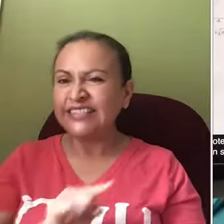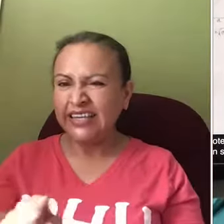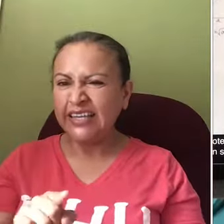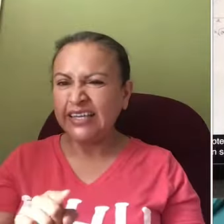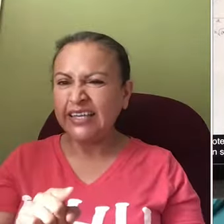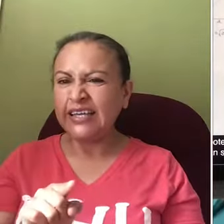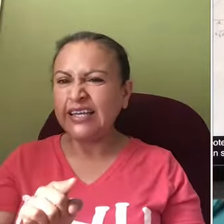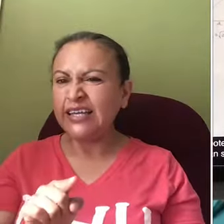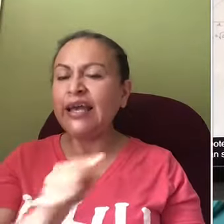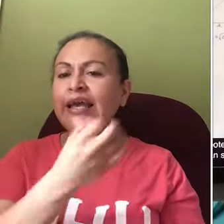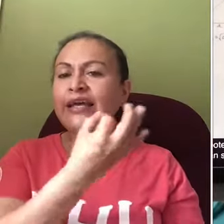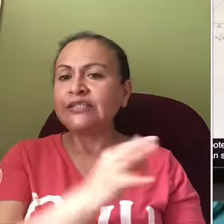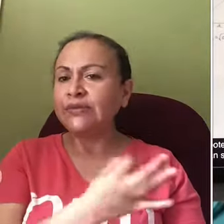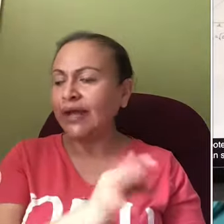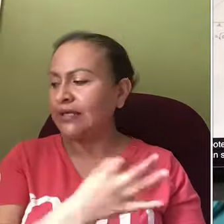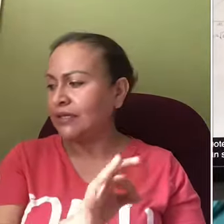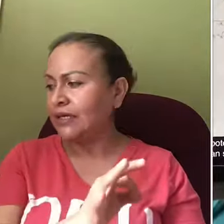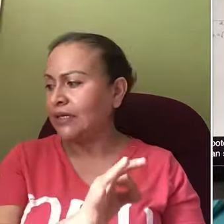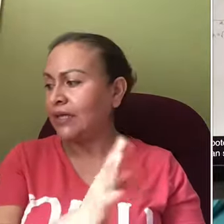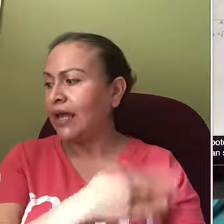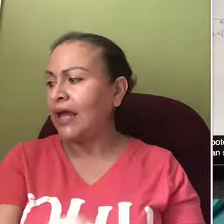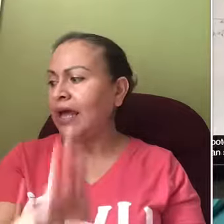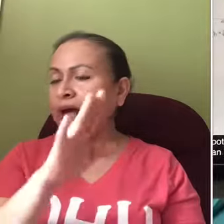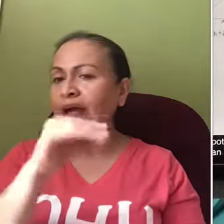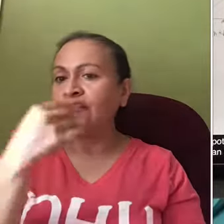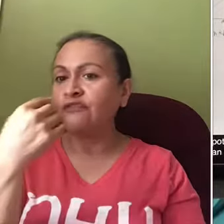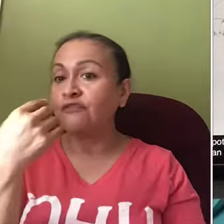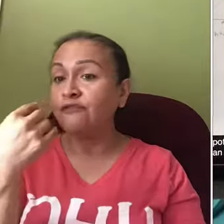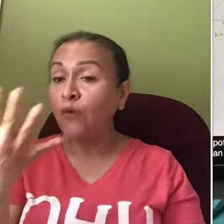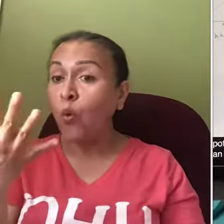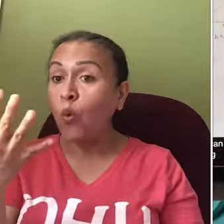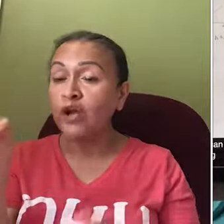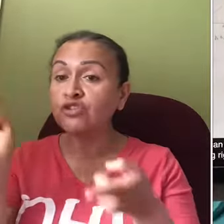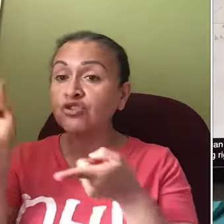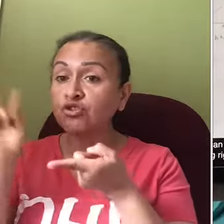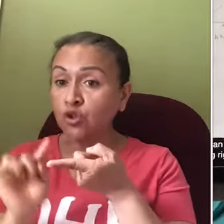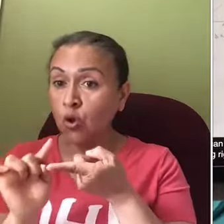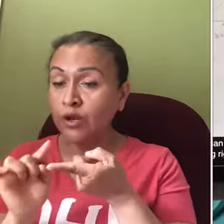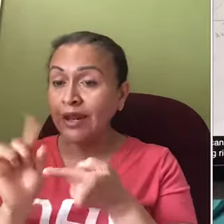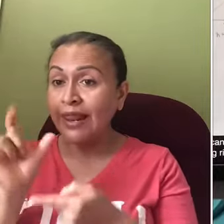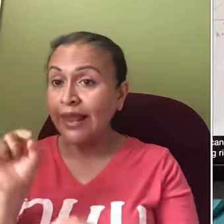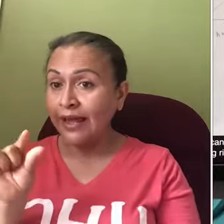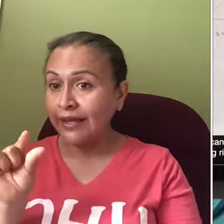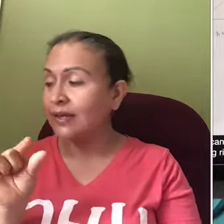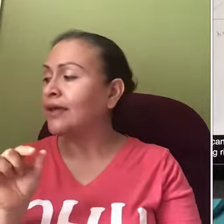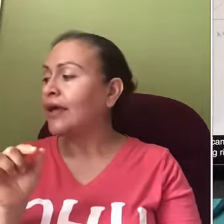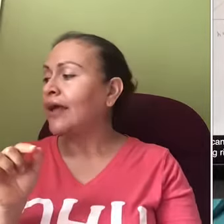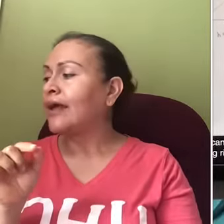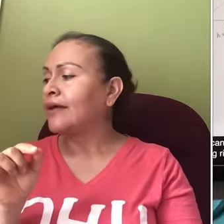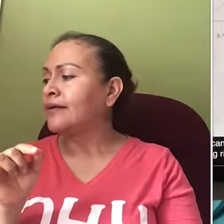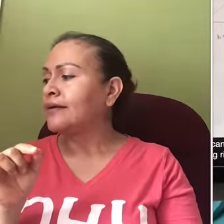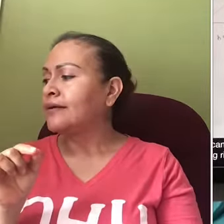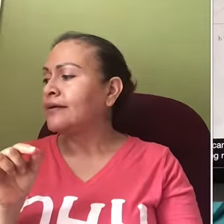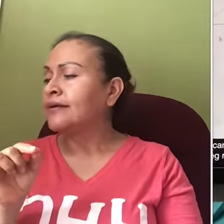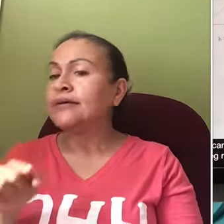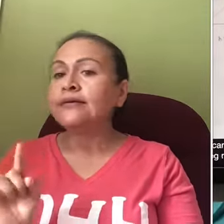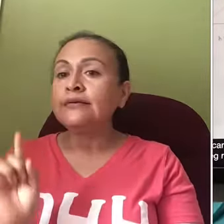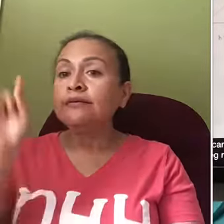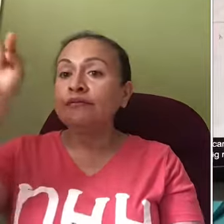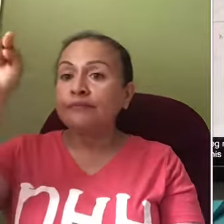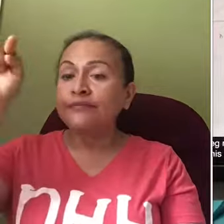19 as 4 is the short leg, right? Yes? As, what's the short leg of this